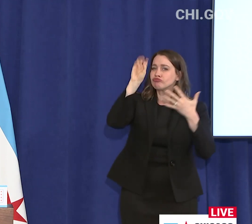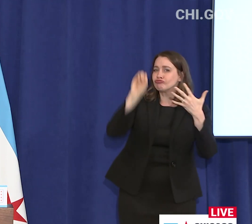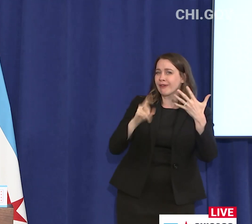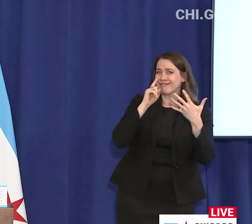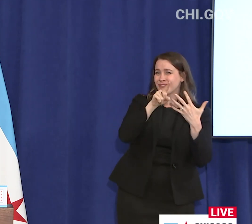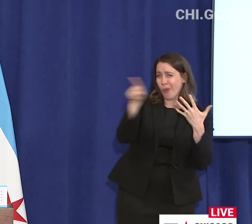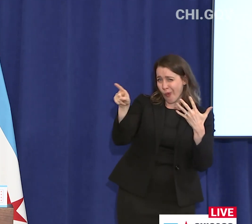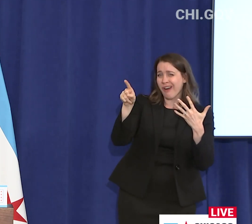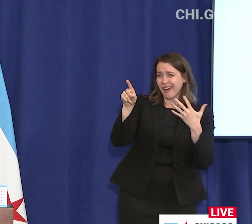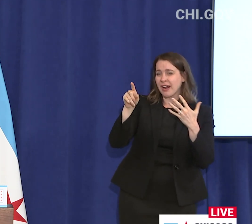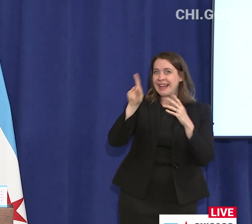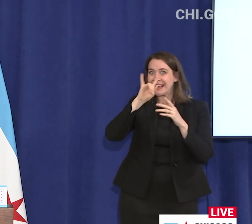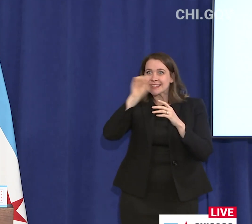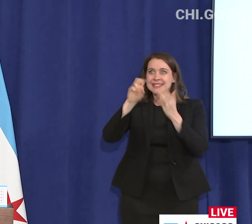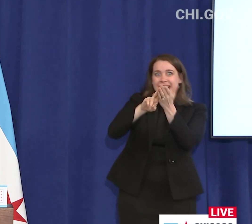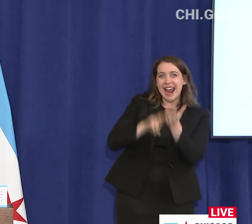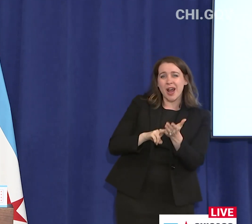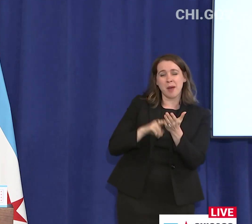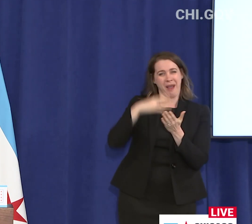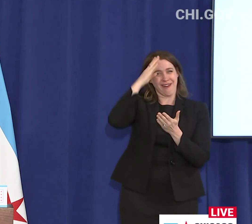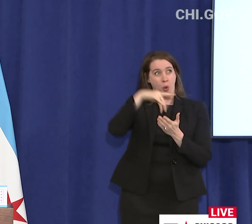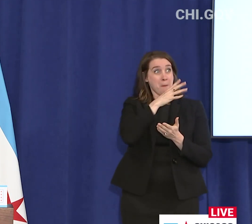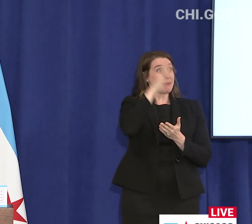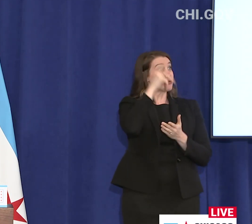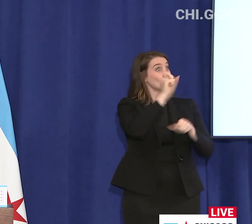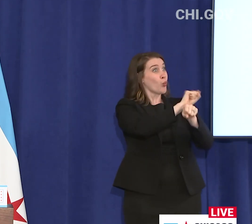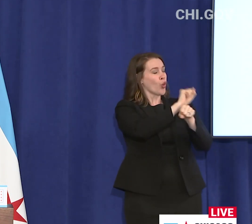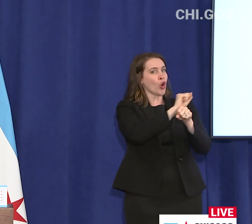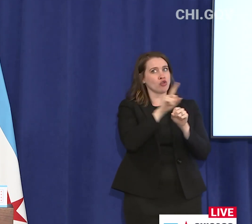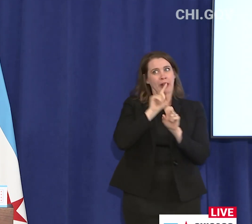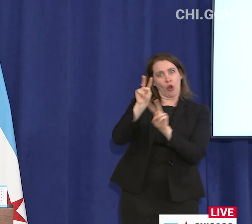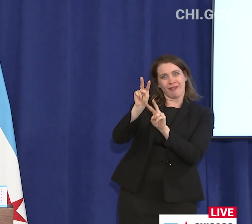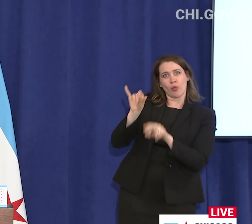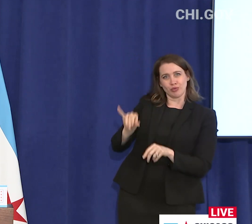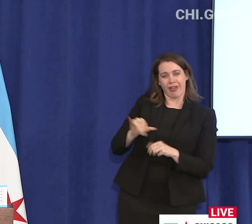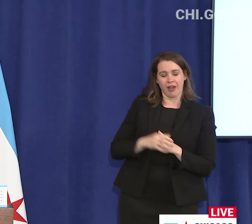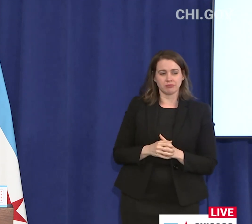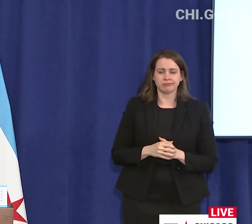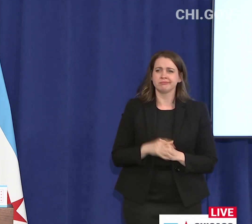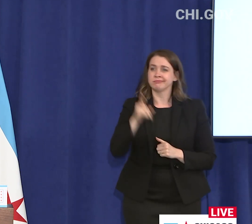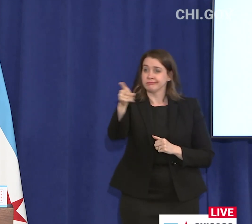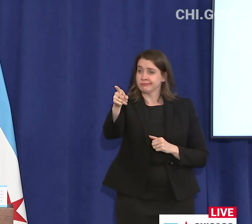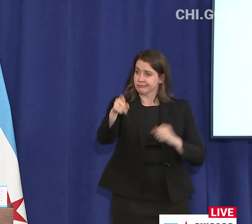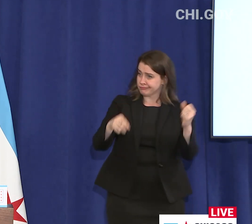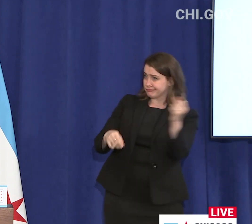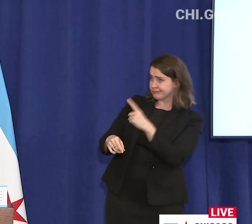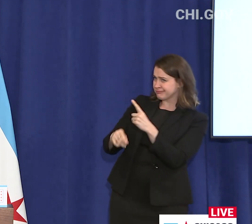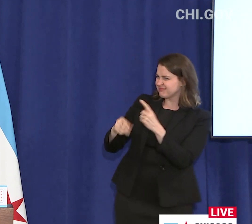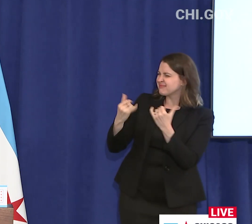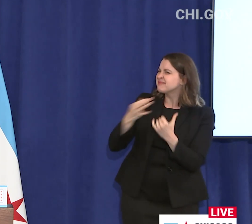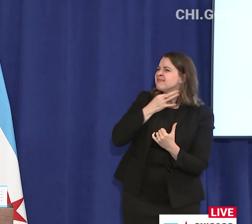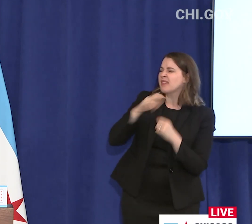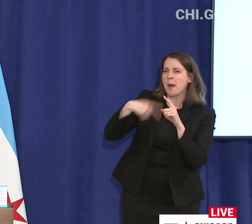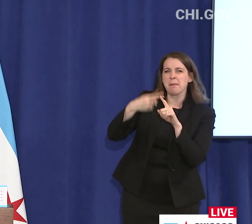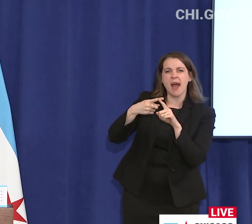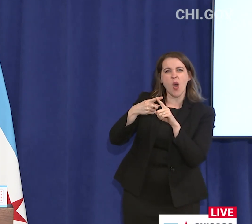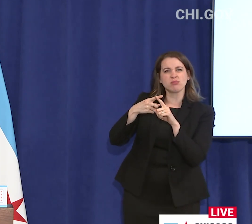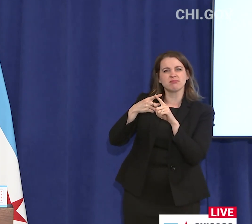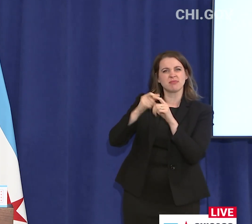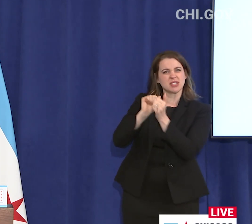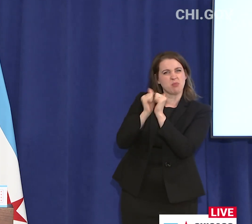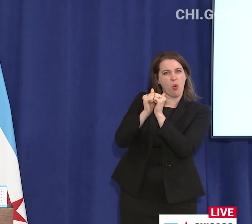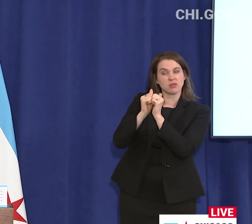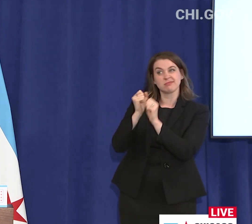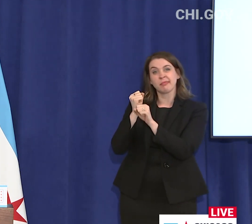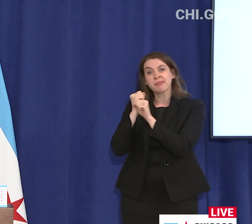for working families. And is there any more news on professional sports? Do you believe, in respect